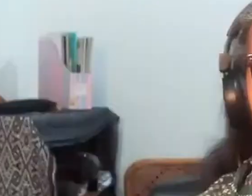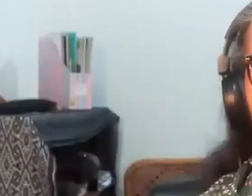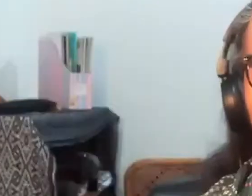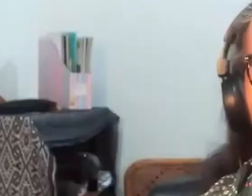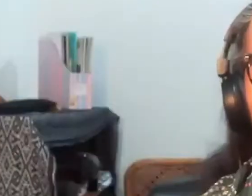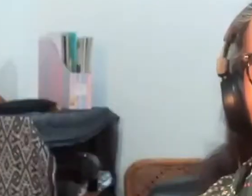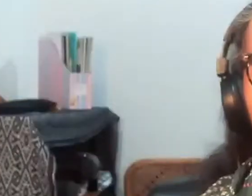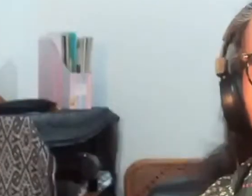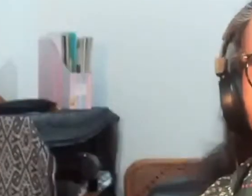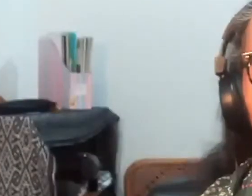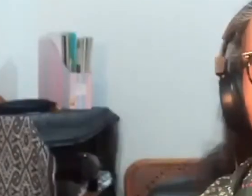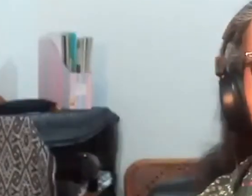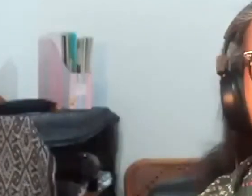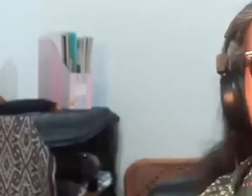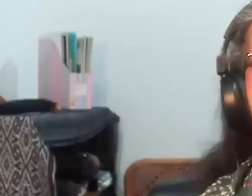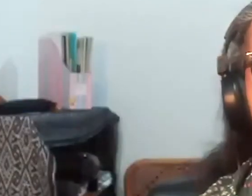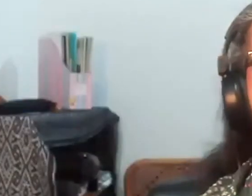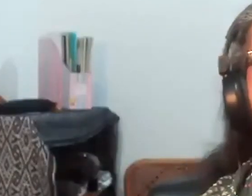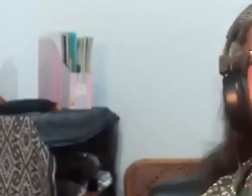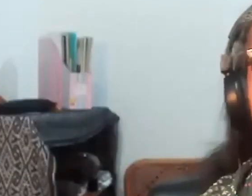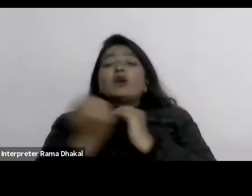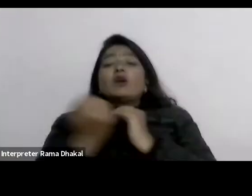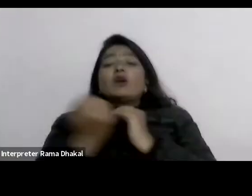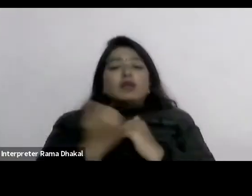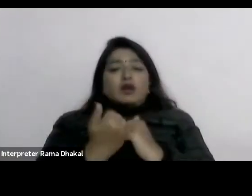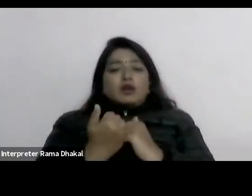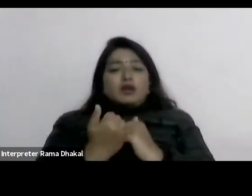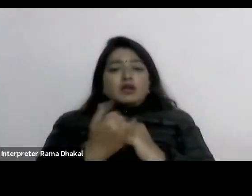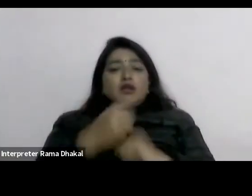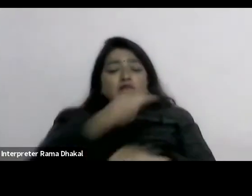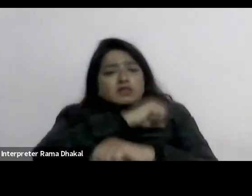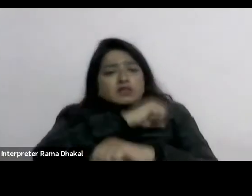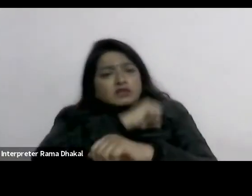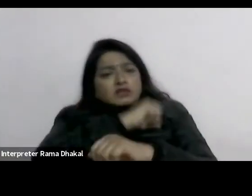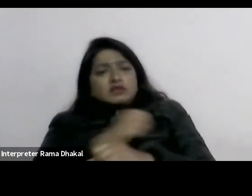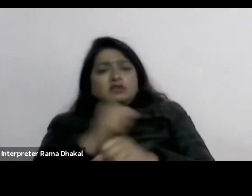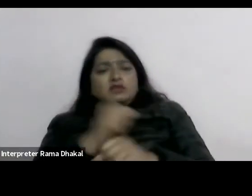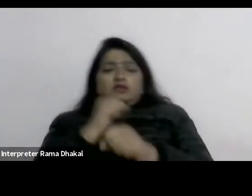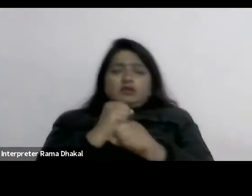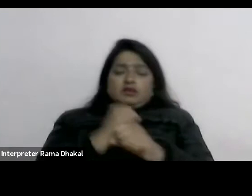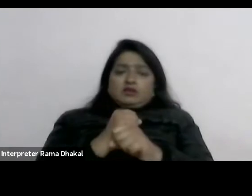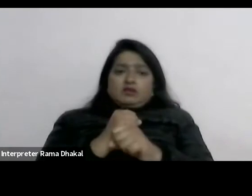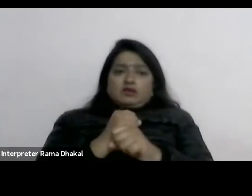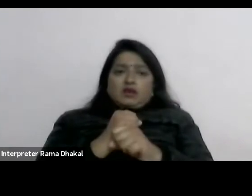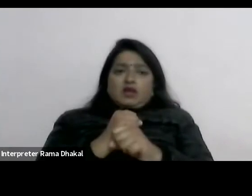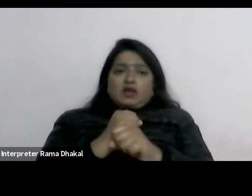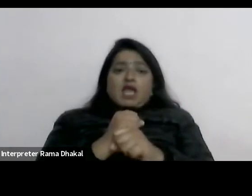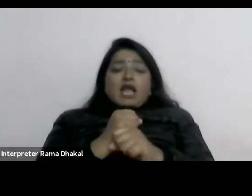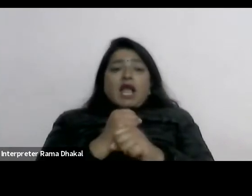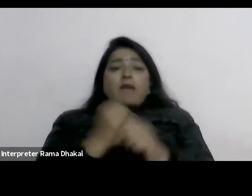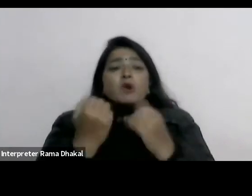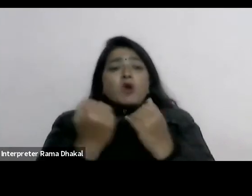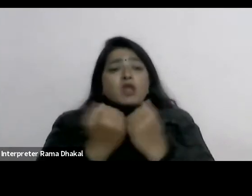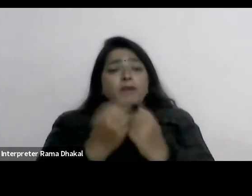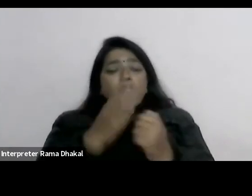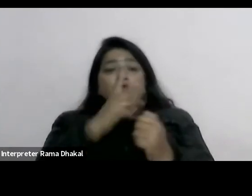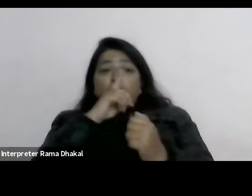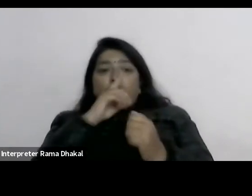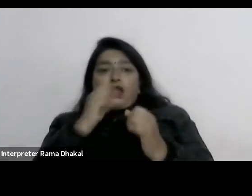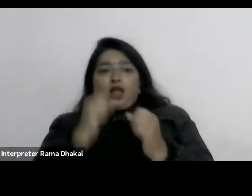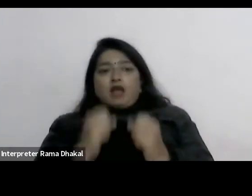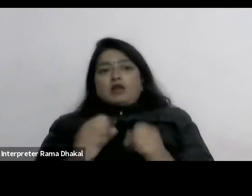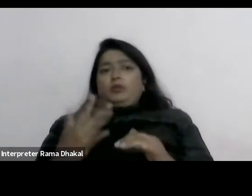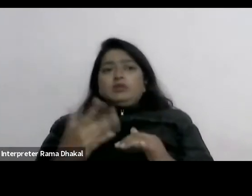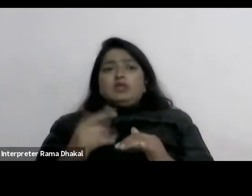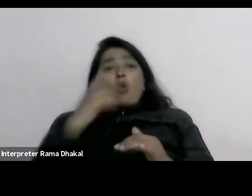As Ruth rightly pointed out, the sex workers community are not going to stop engaging with CEDAW. They will continue to engage with CEDAW and they